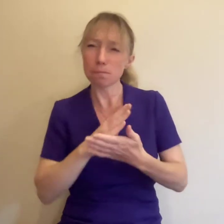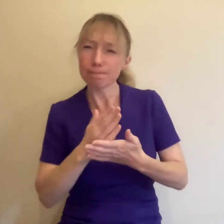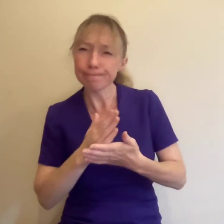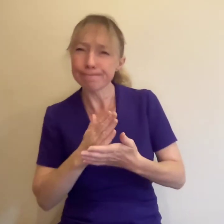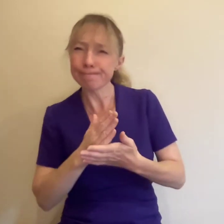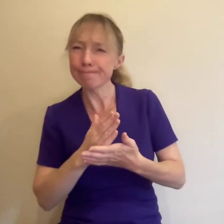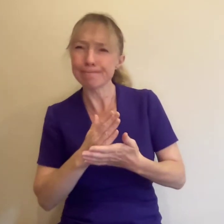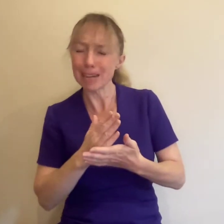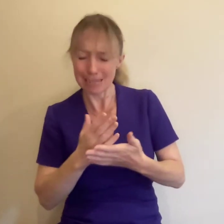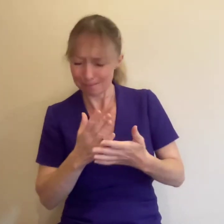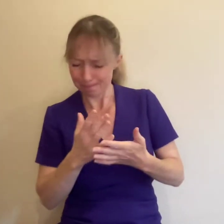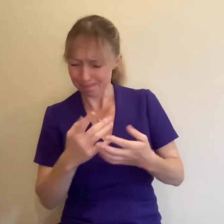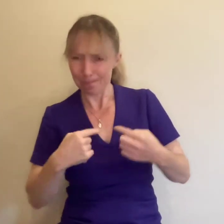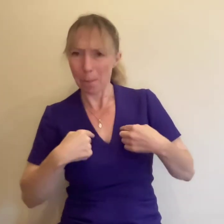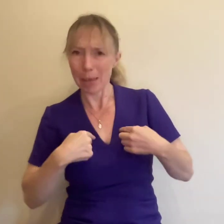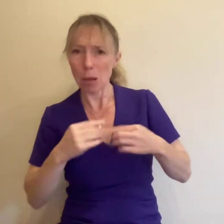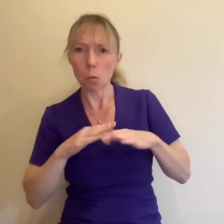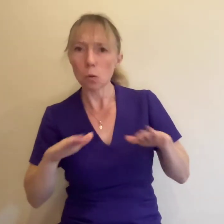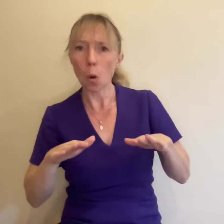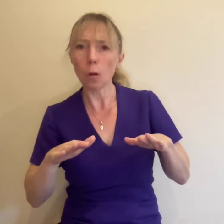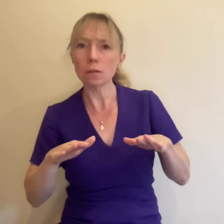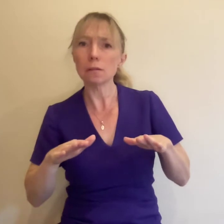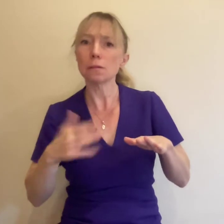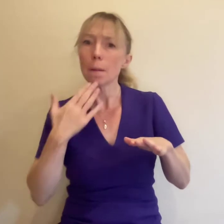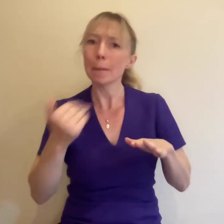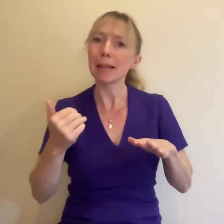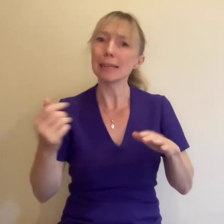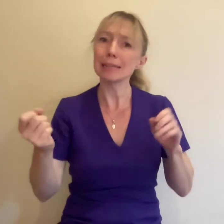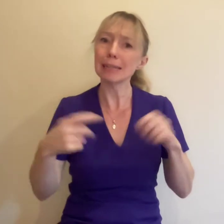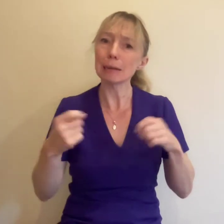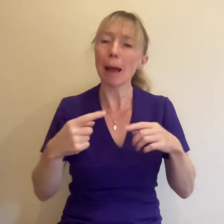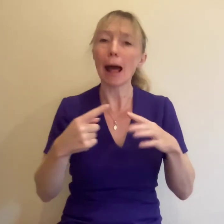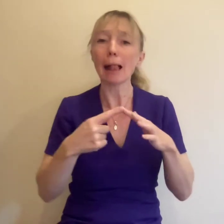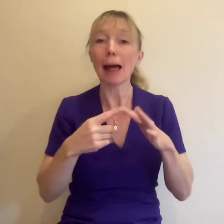contact us by emailing Emily Ashgan on